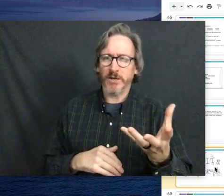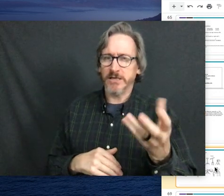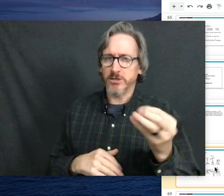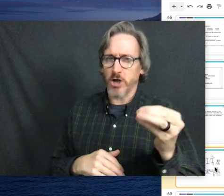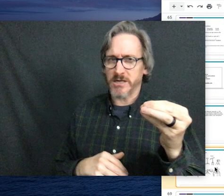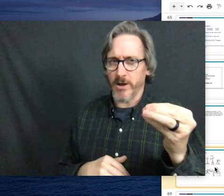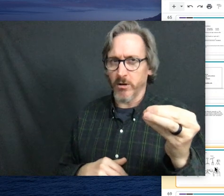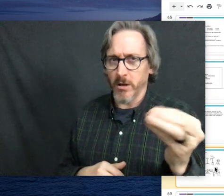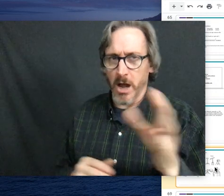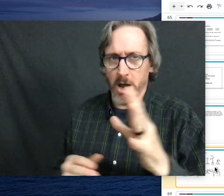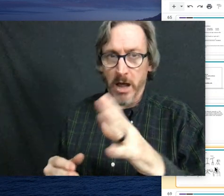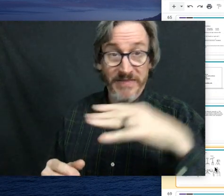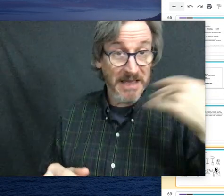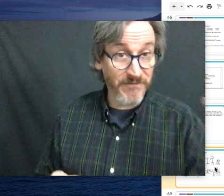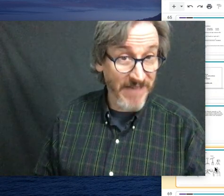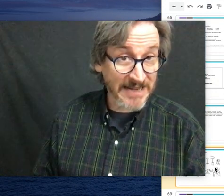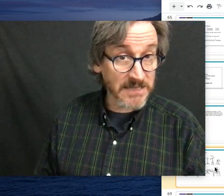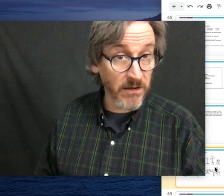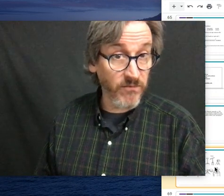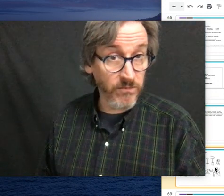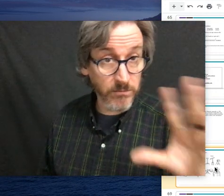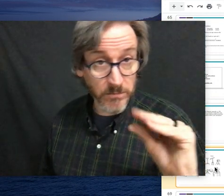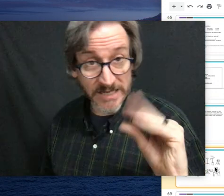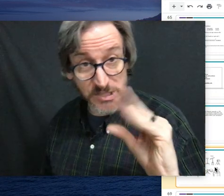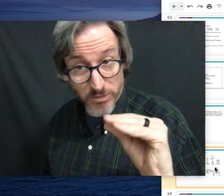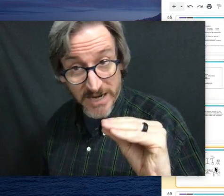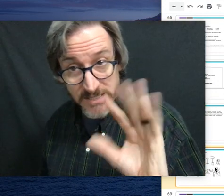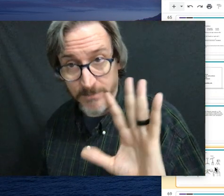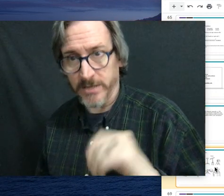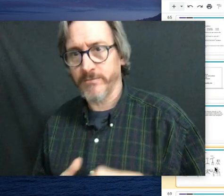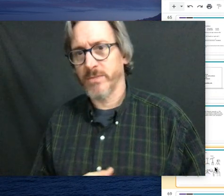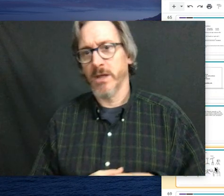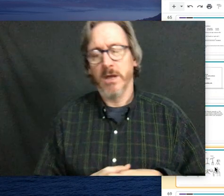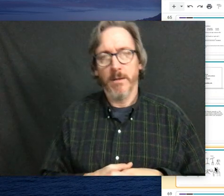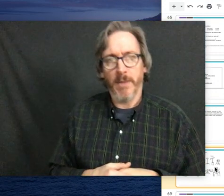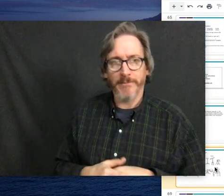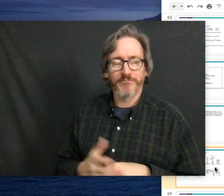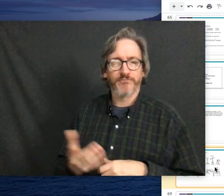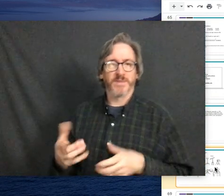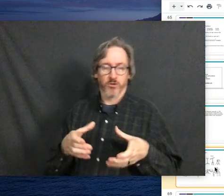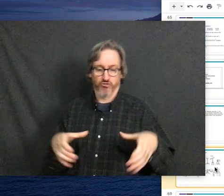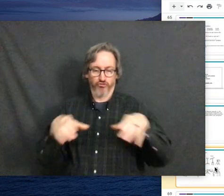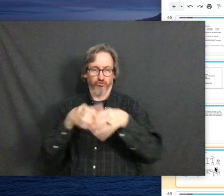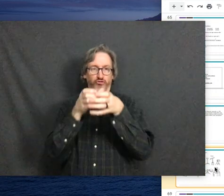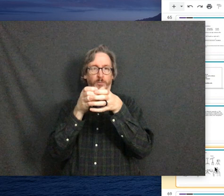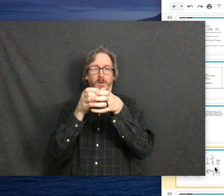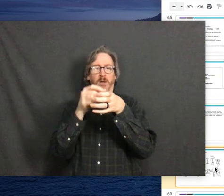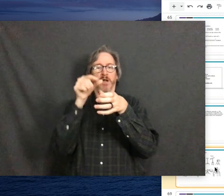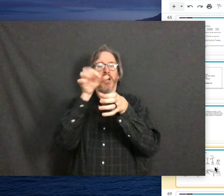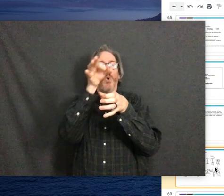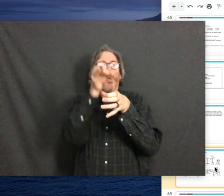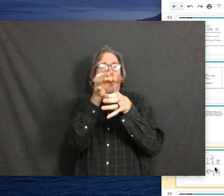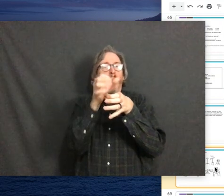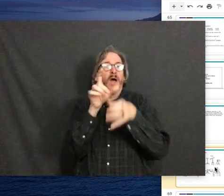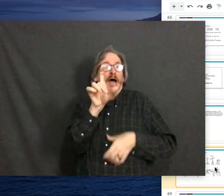We haven't really talked about the effect of like spraying something, but